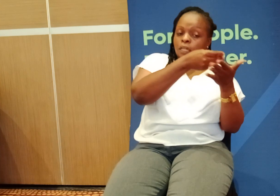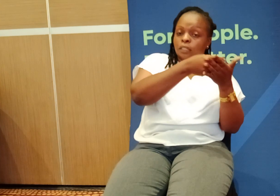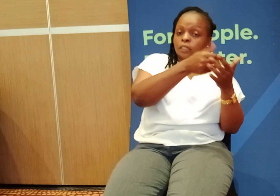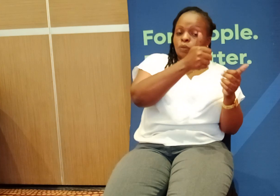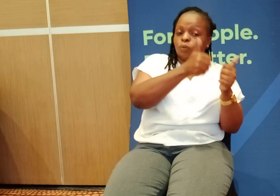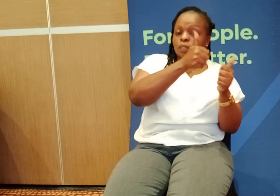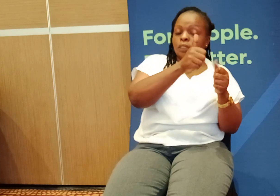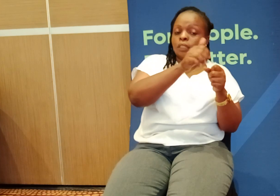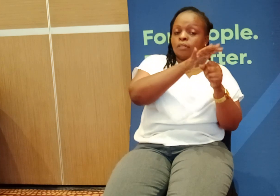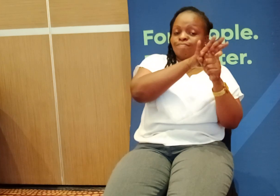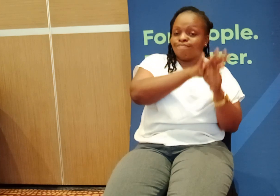dollar.